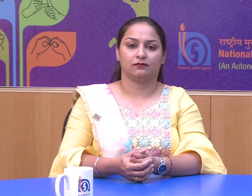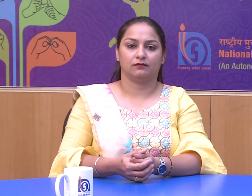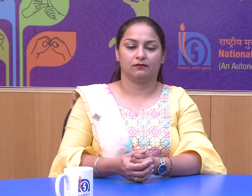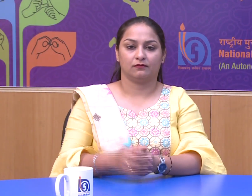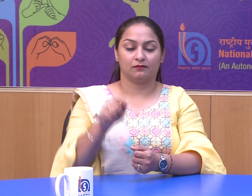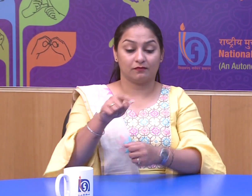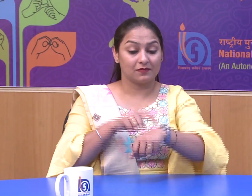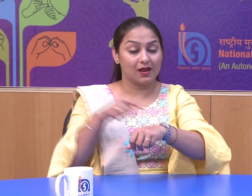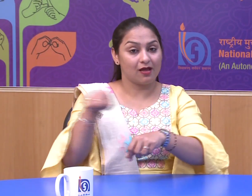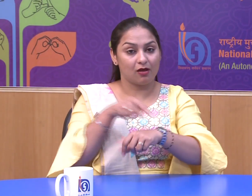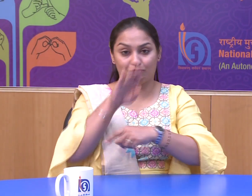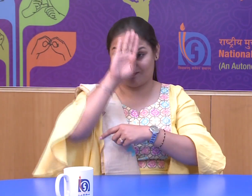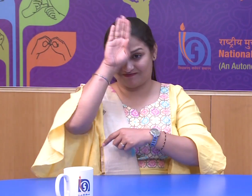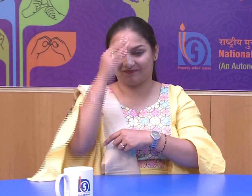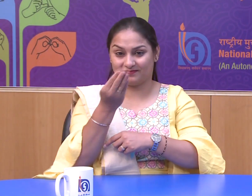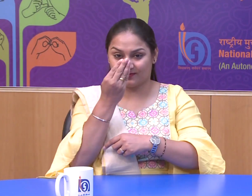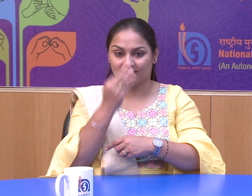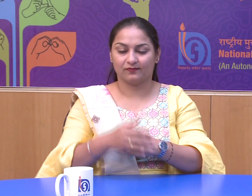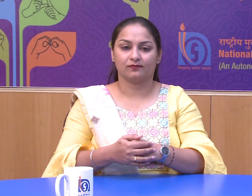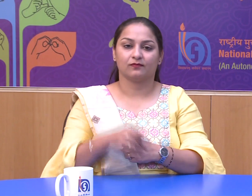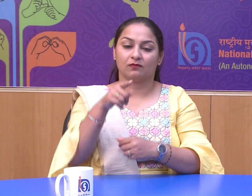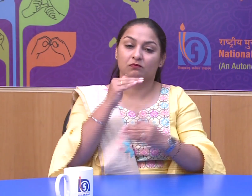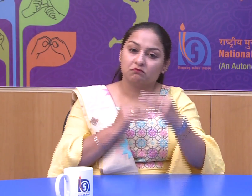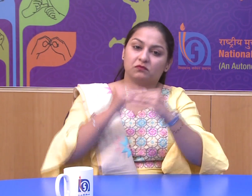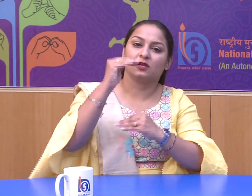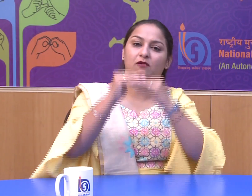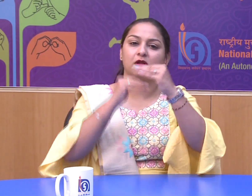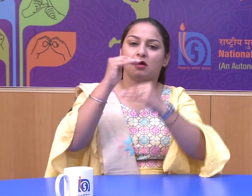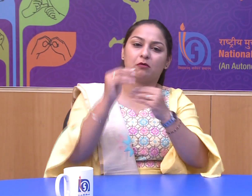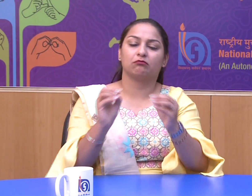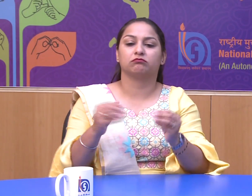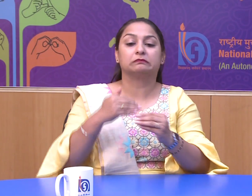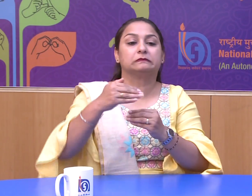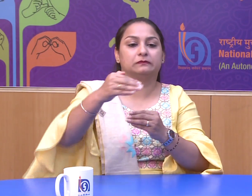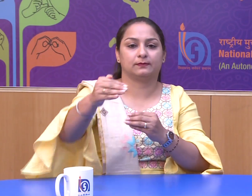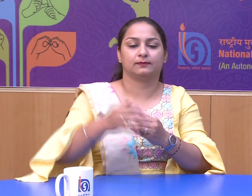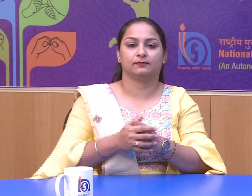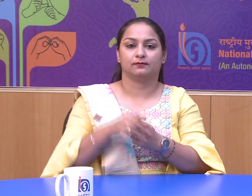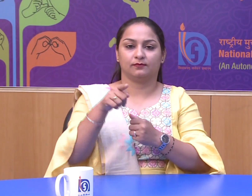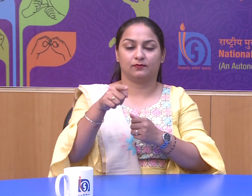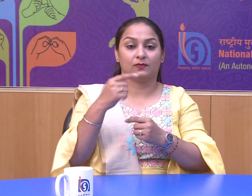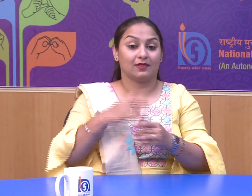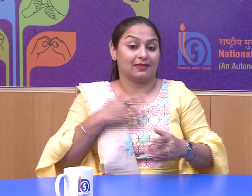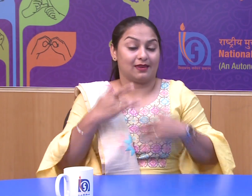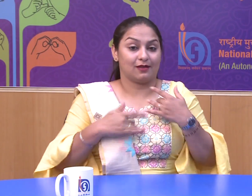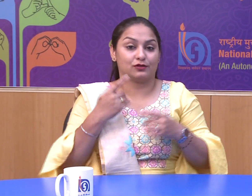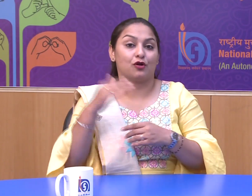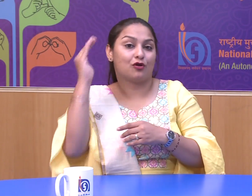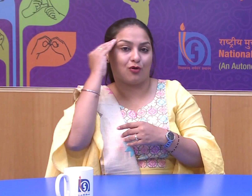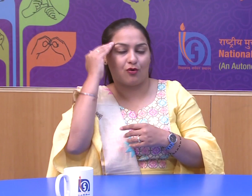During the Mughal rule, it developed further. It is interesting to note